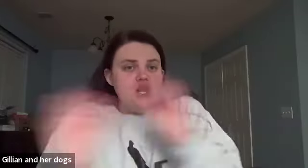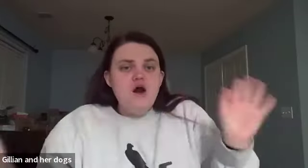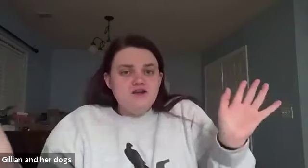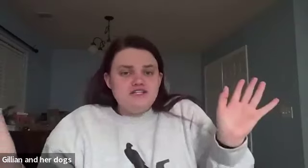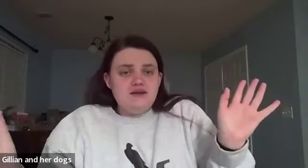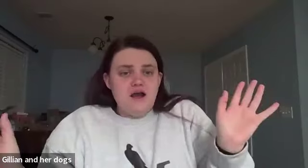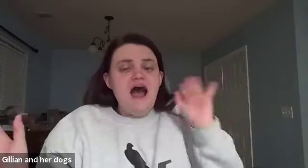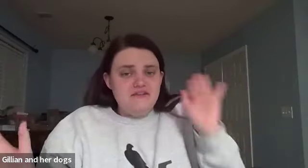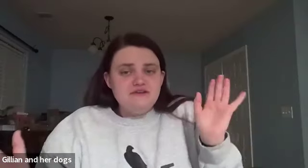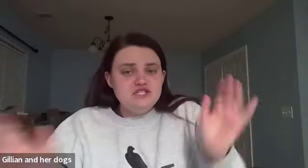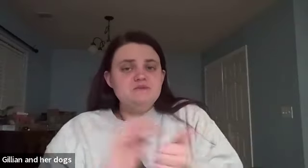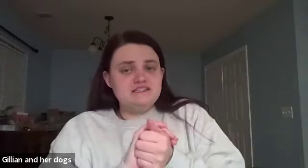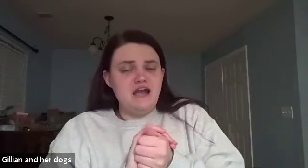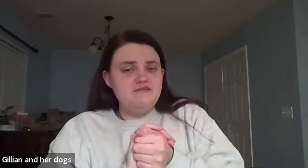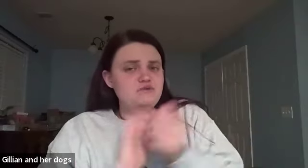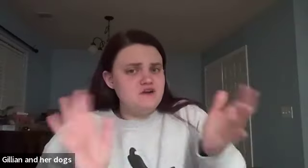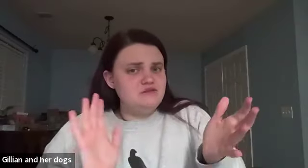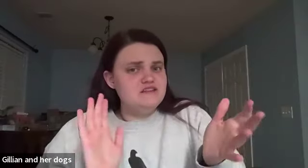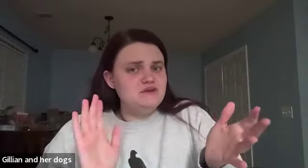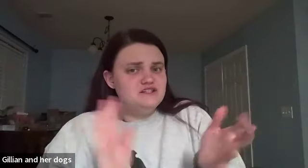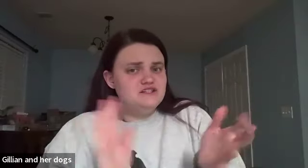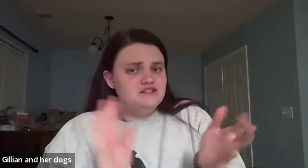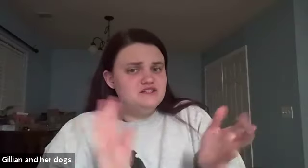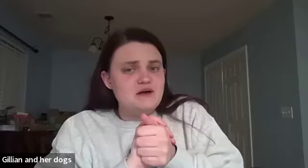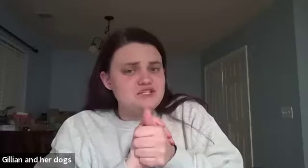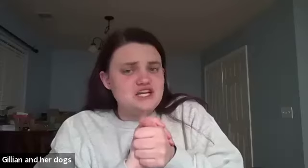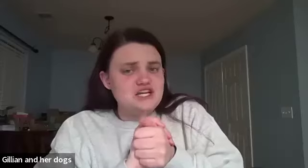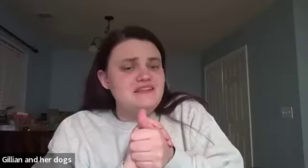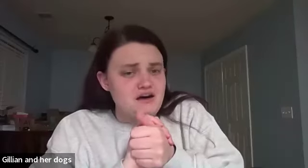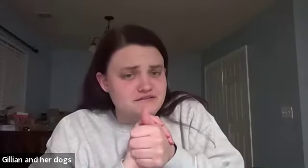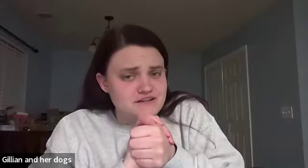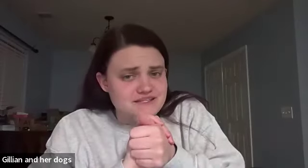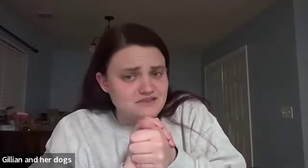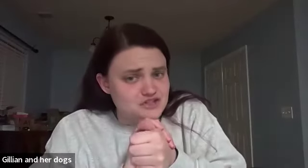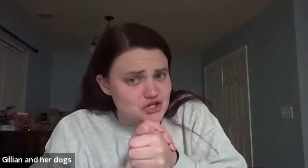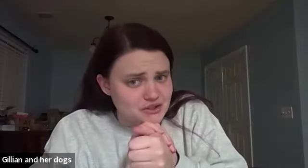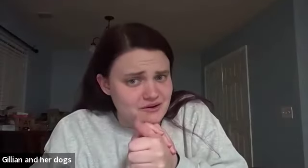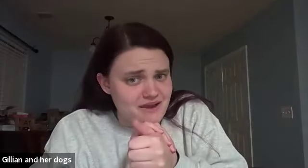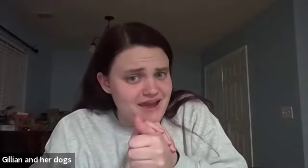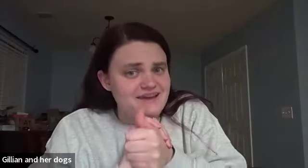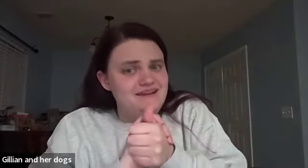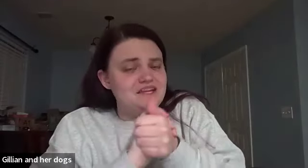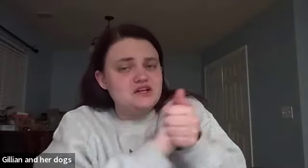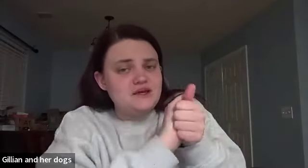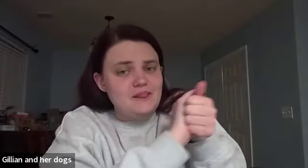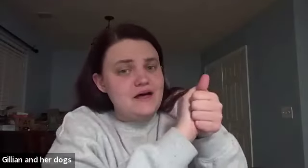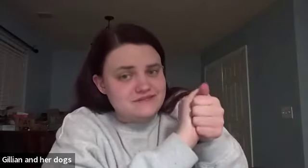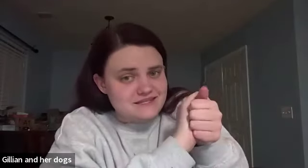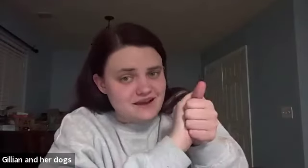No understanding why. I think it was just because like we talked about this when I talked about animals, how much I loved the sign for turtle. Okay. Literally loved this